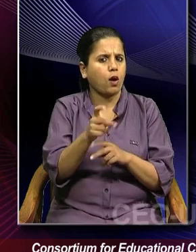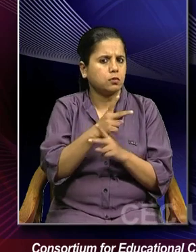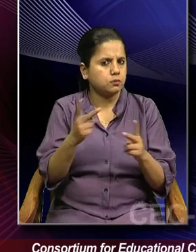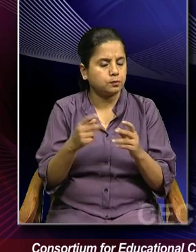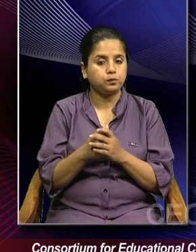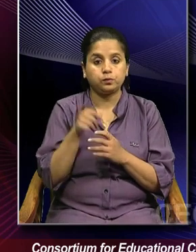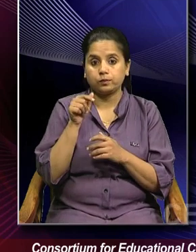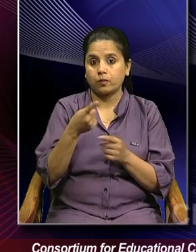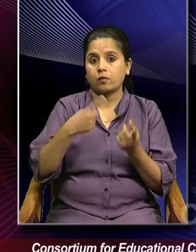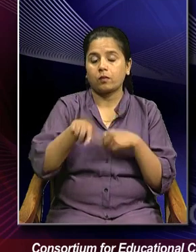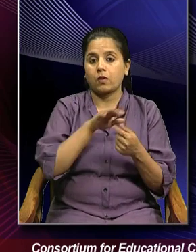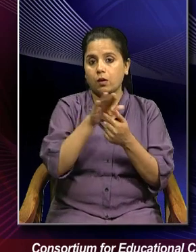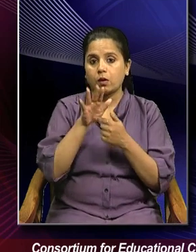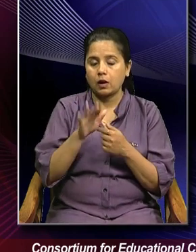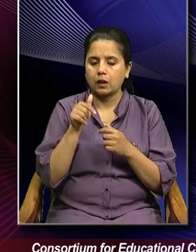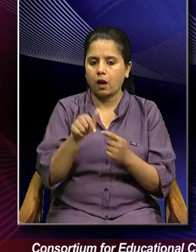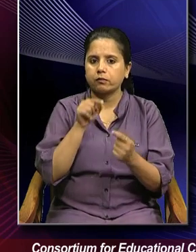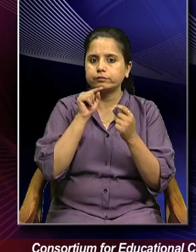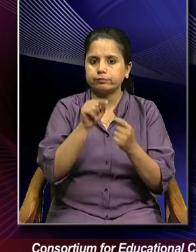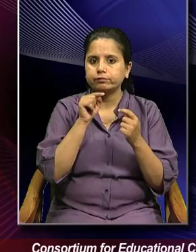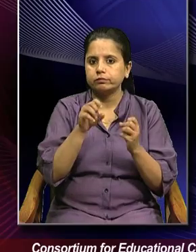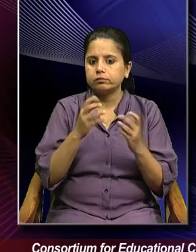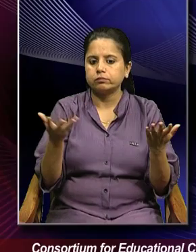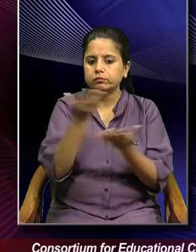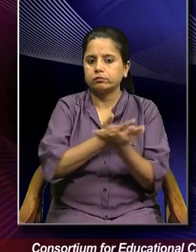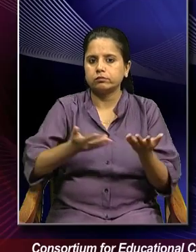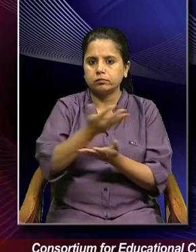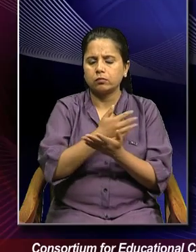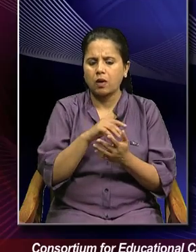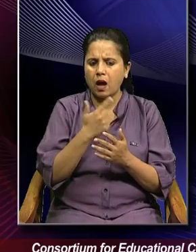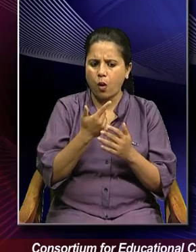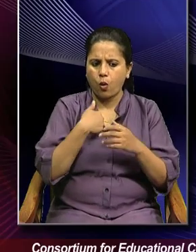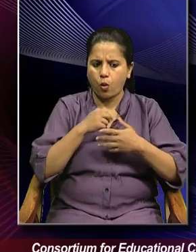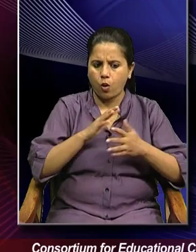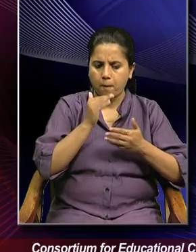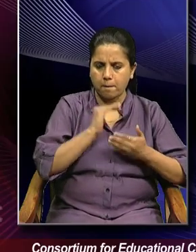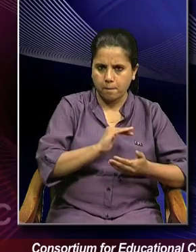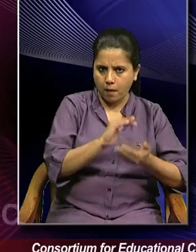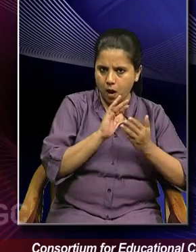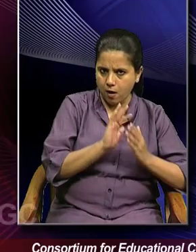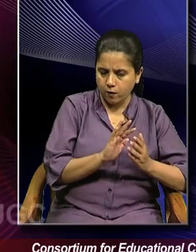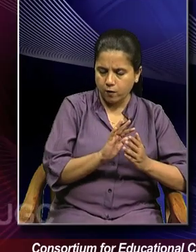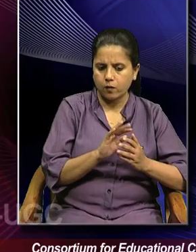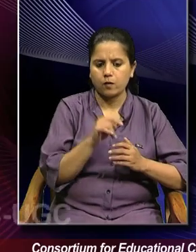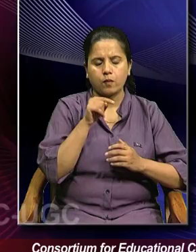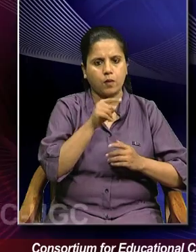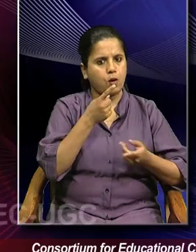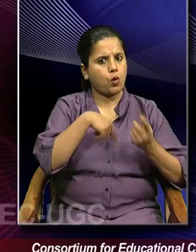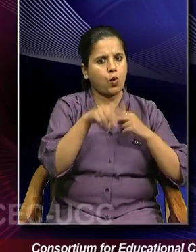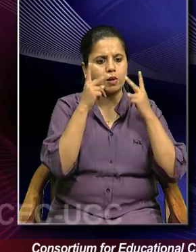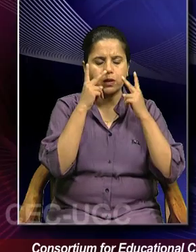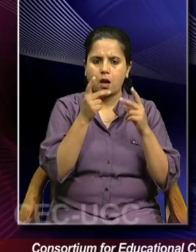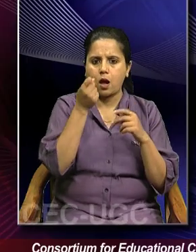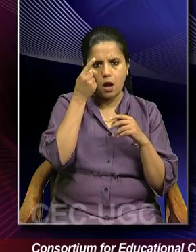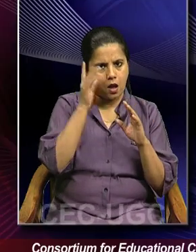this becomes the matter of debate, that how biology, when it is understood